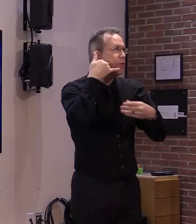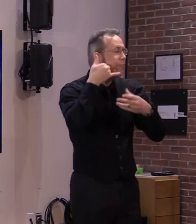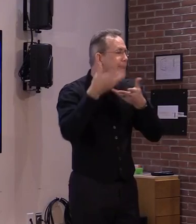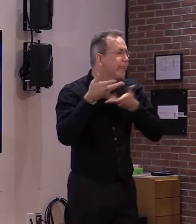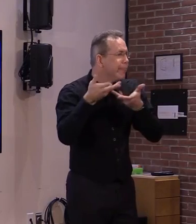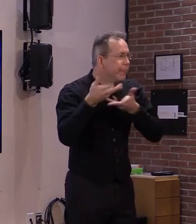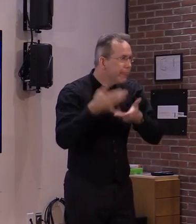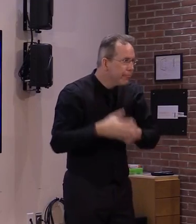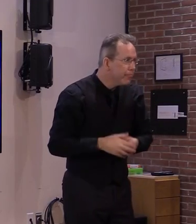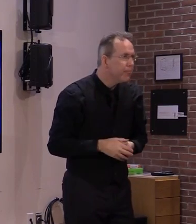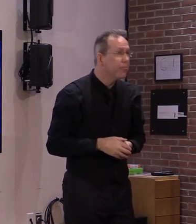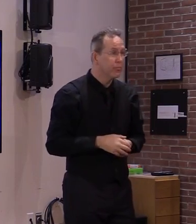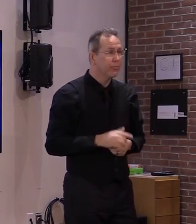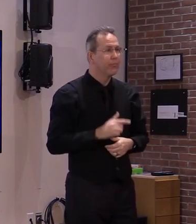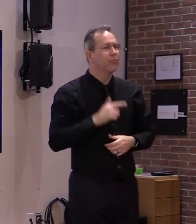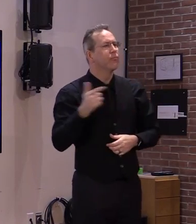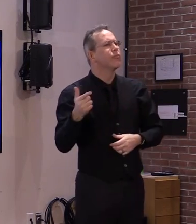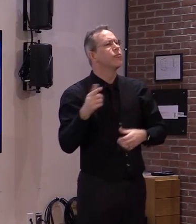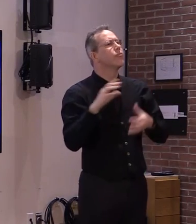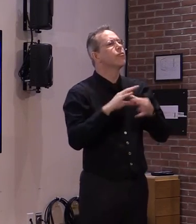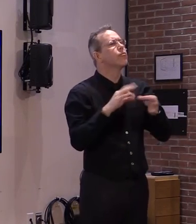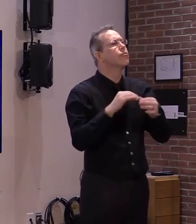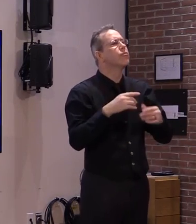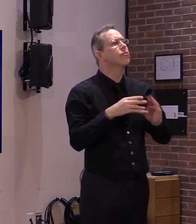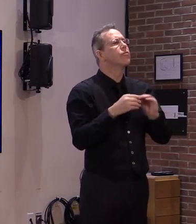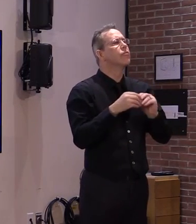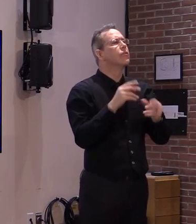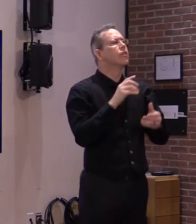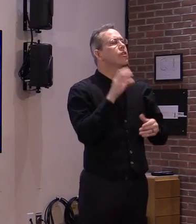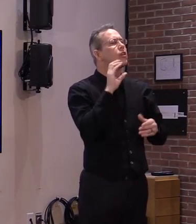to Commissioner Pichek for the modeling update.